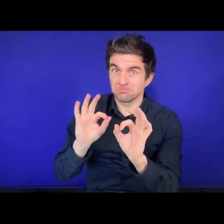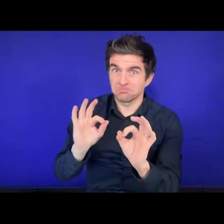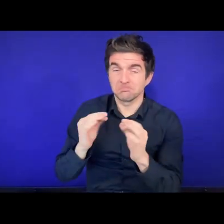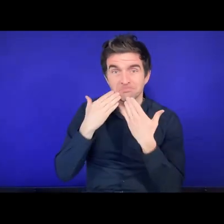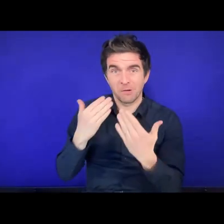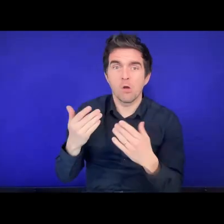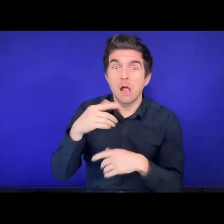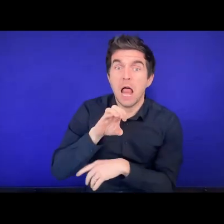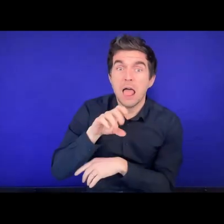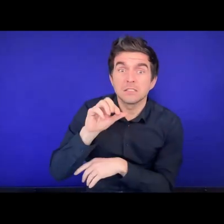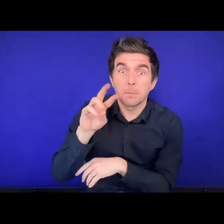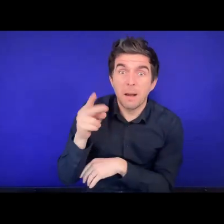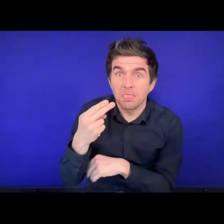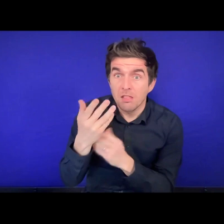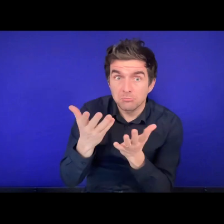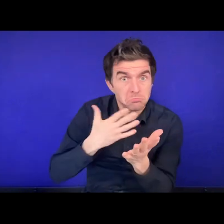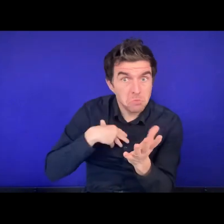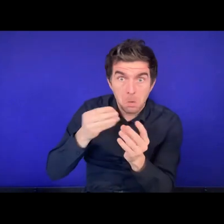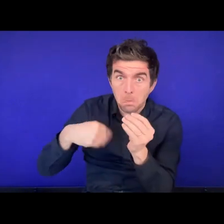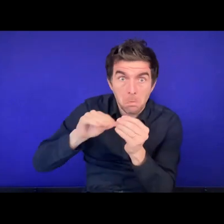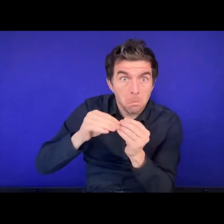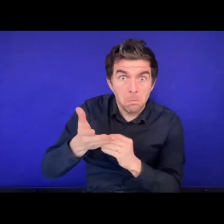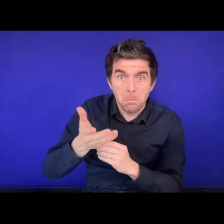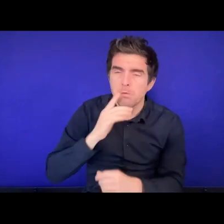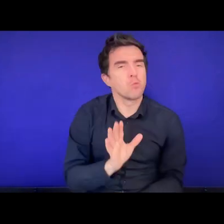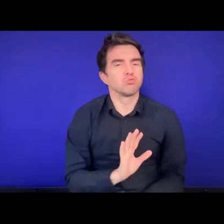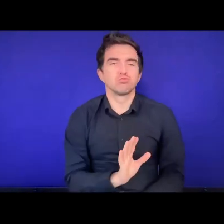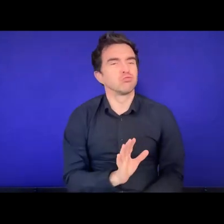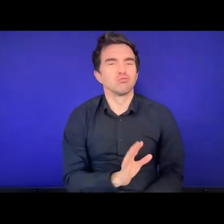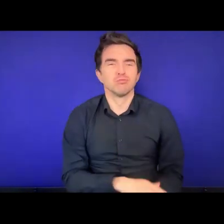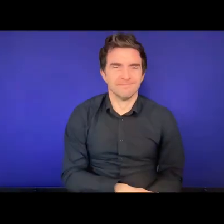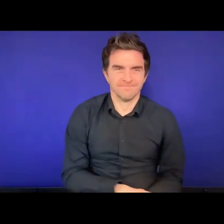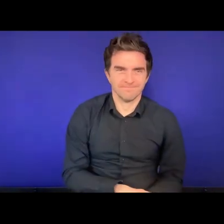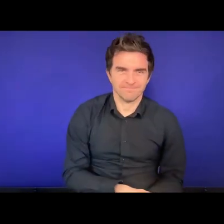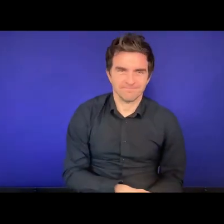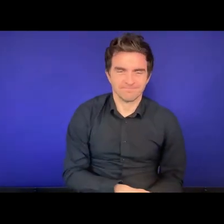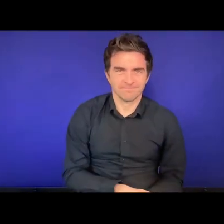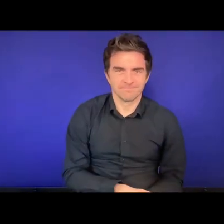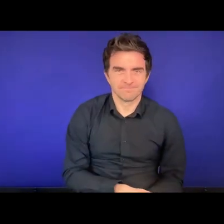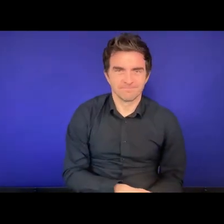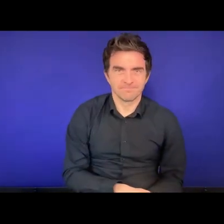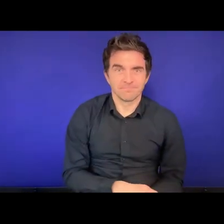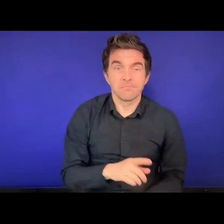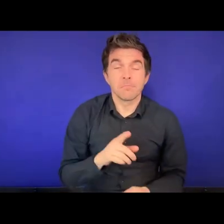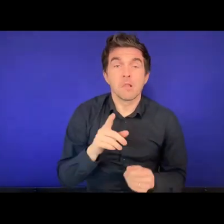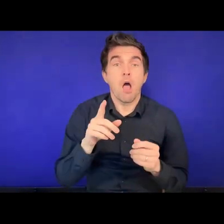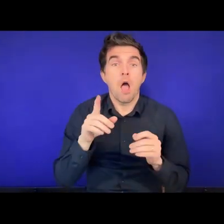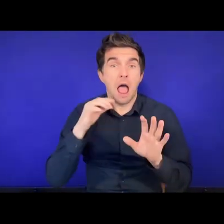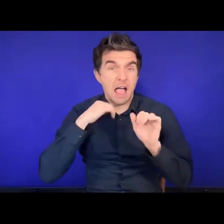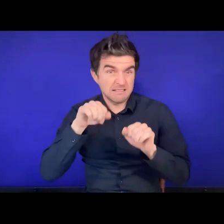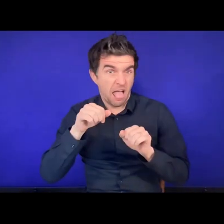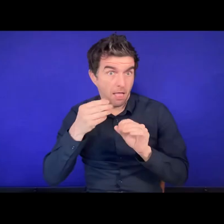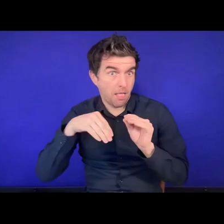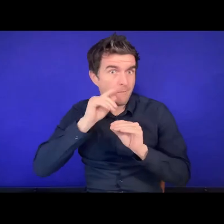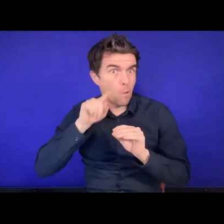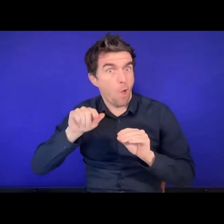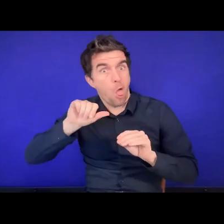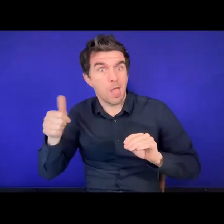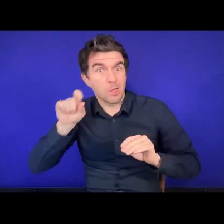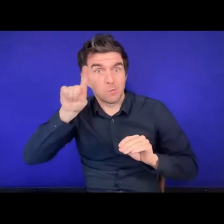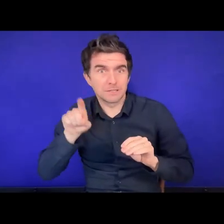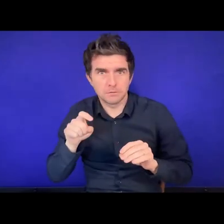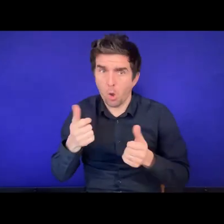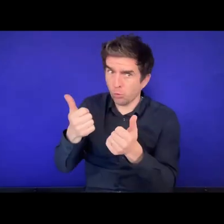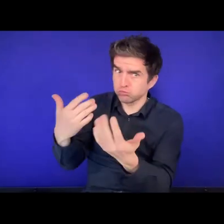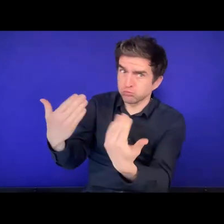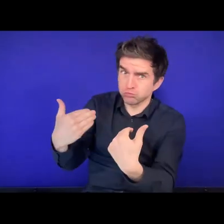No, I can add to the other questions. Okay, But thank you. Thank you. No, I think that those were very, very good